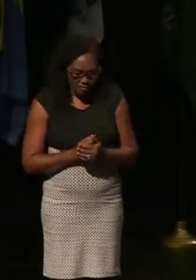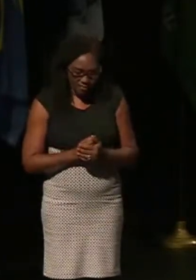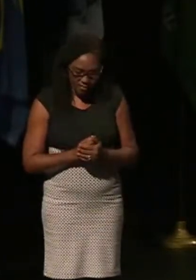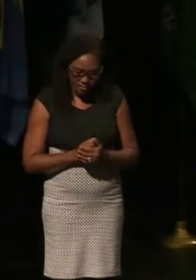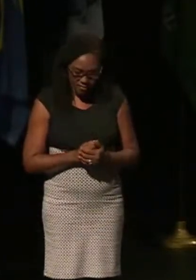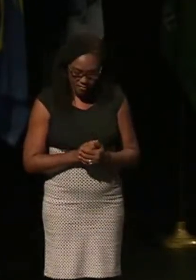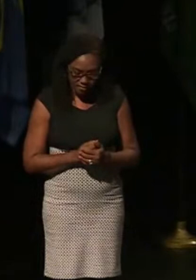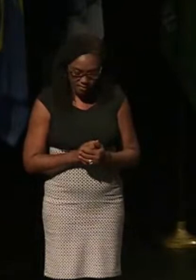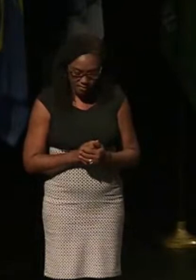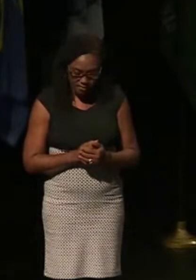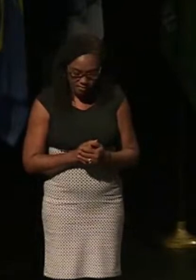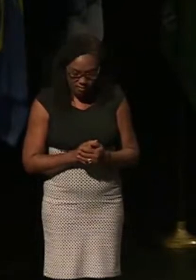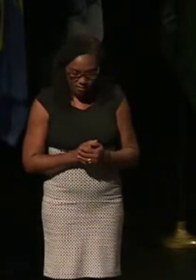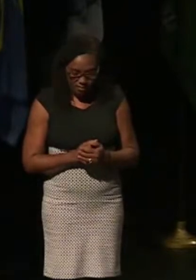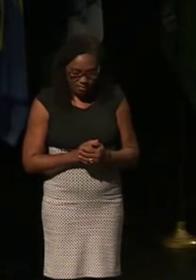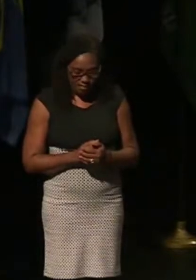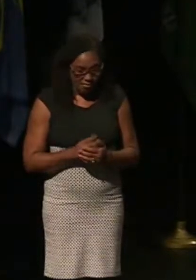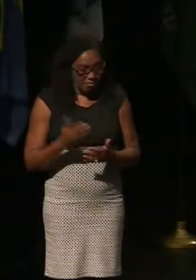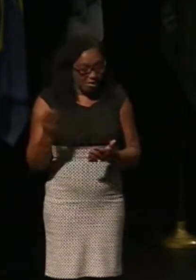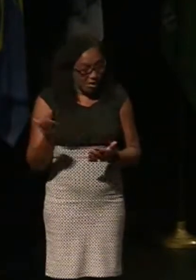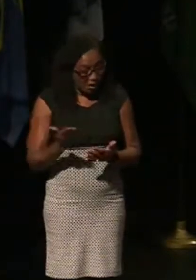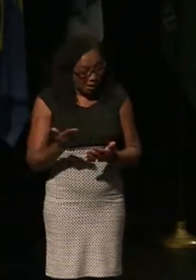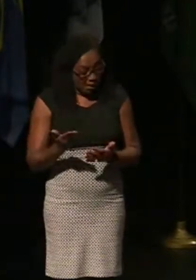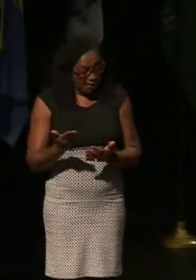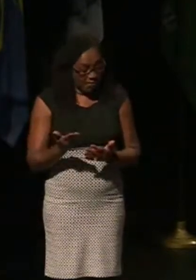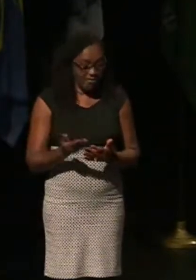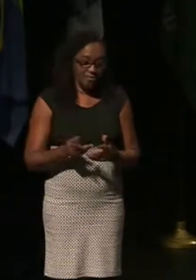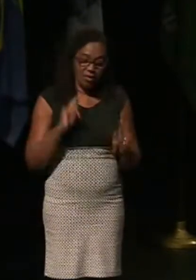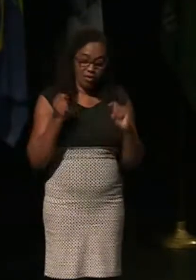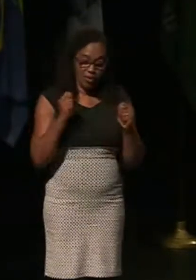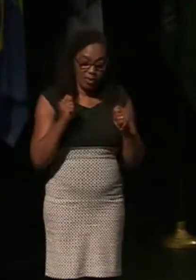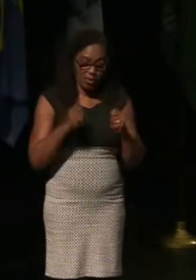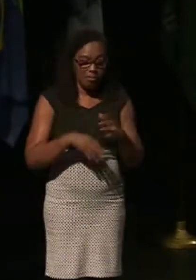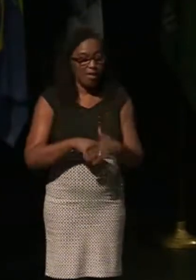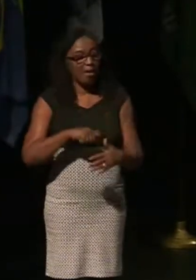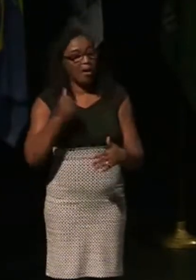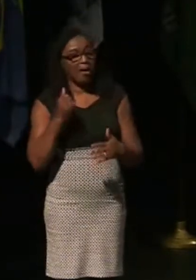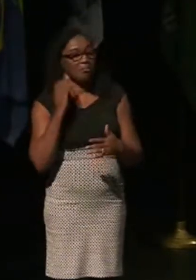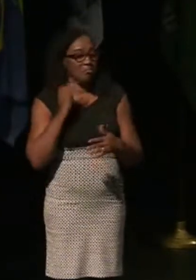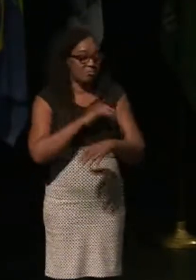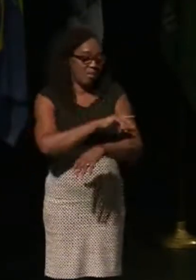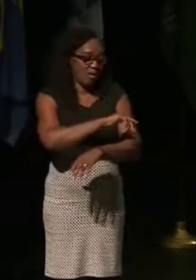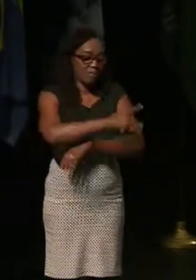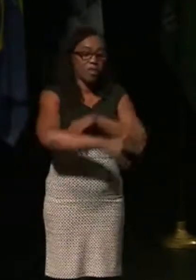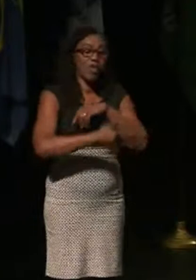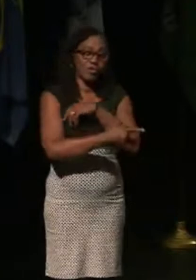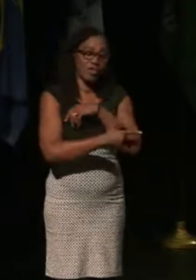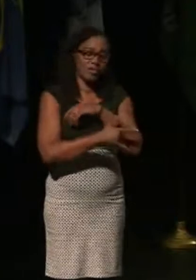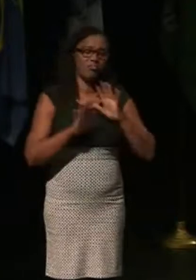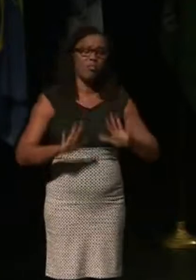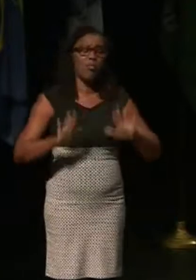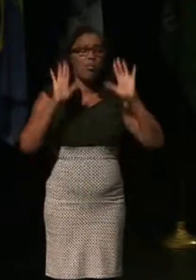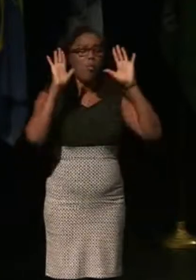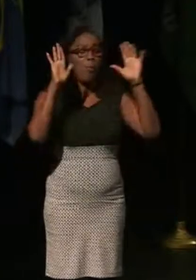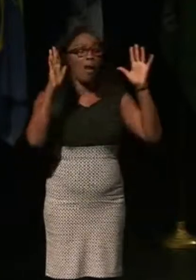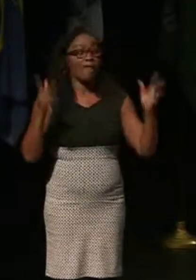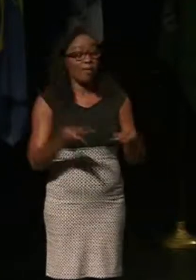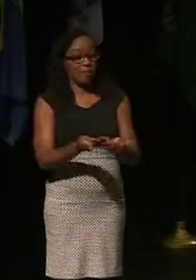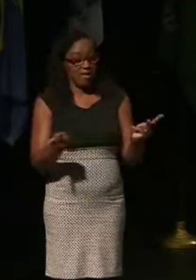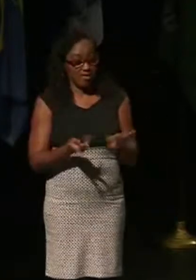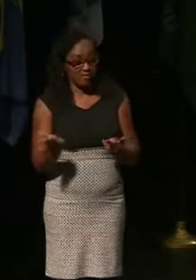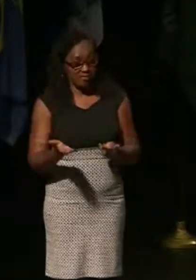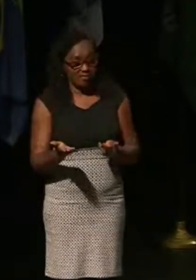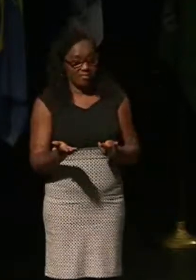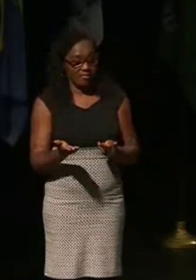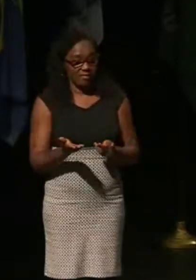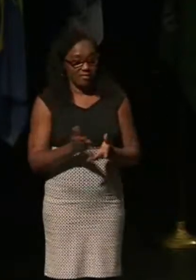fashion industry locally and regionally. It's a wonderful facility. I urge you to take